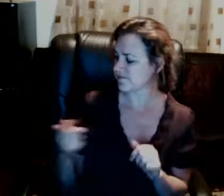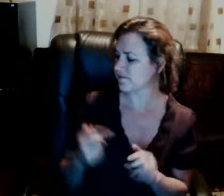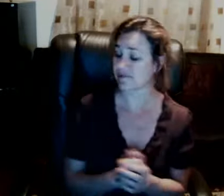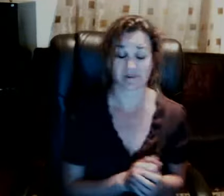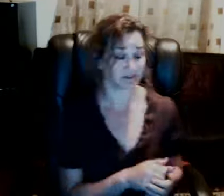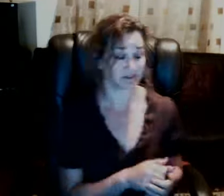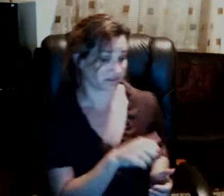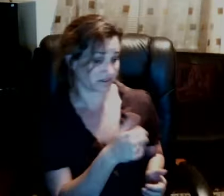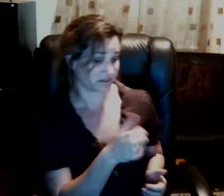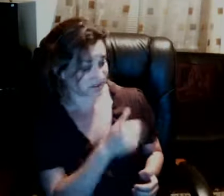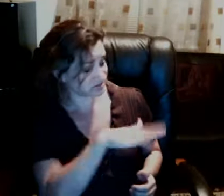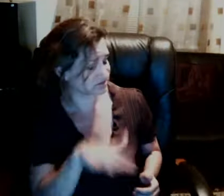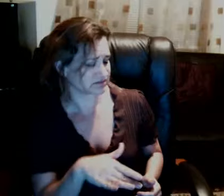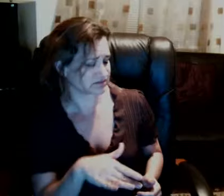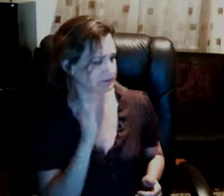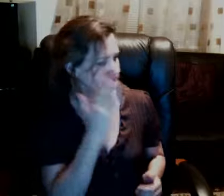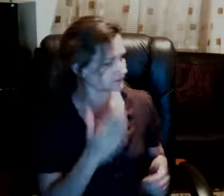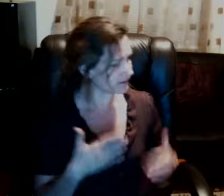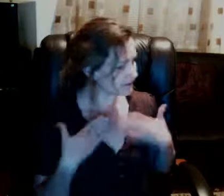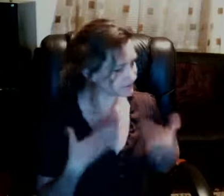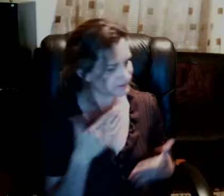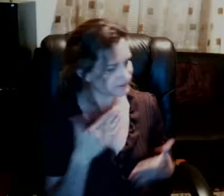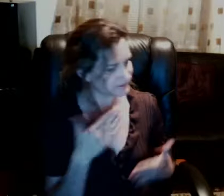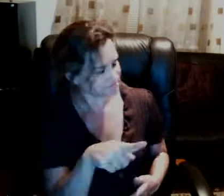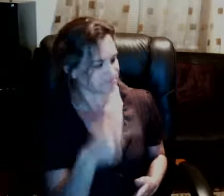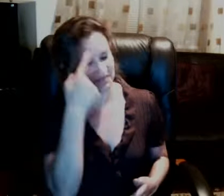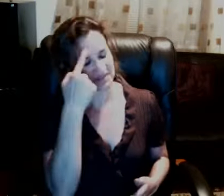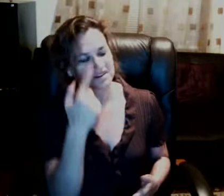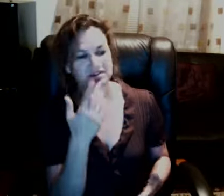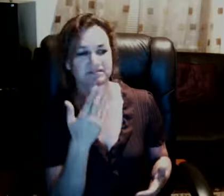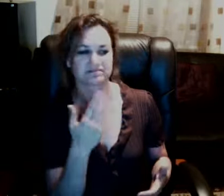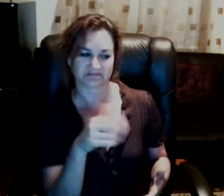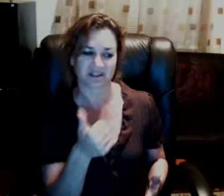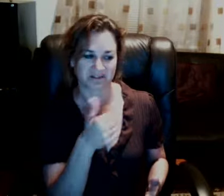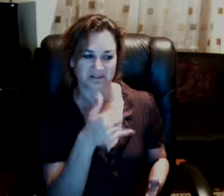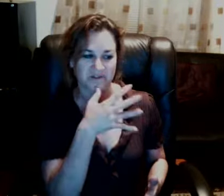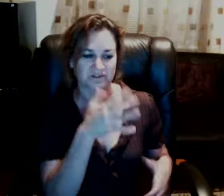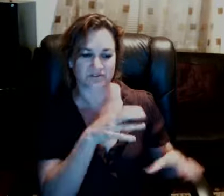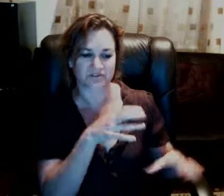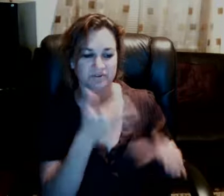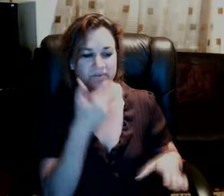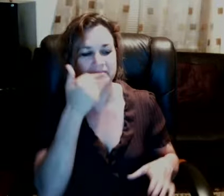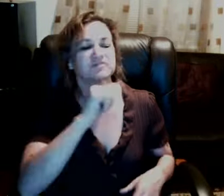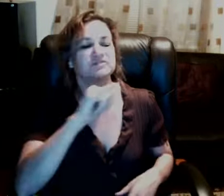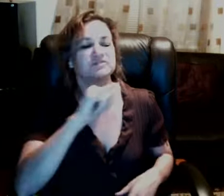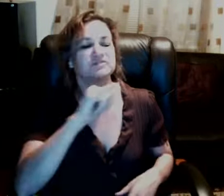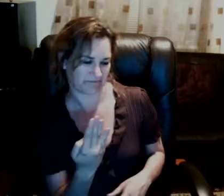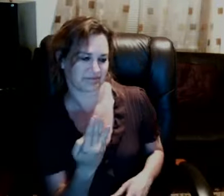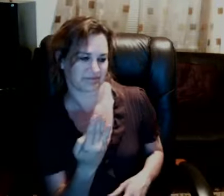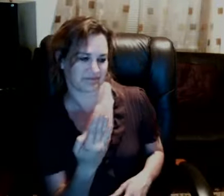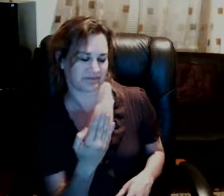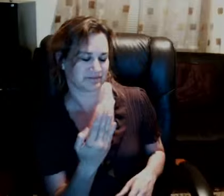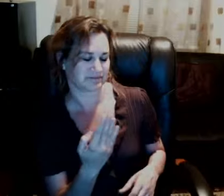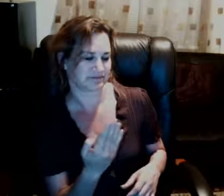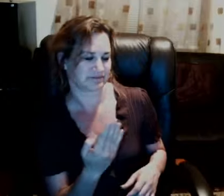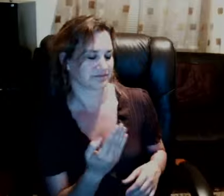happy. I started thinking maybe the other mother's doing a better job than me. Right. I worry a lot about Molly and wondered if she'd be better